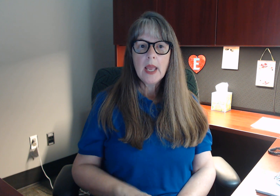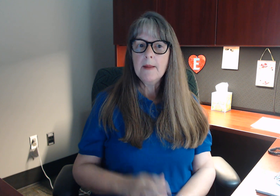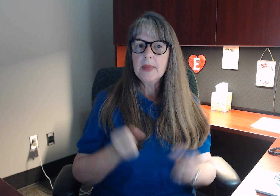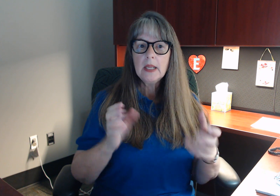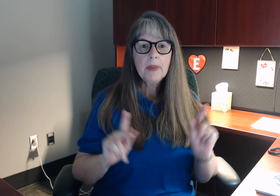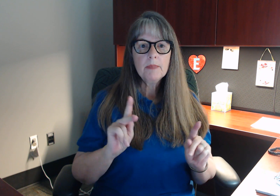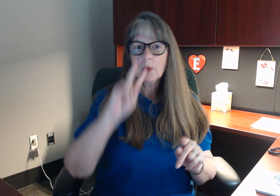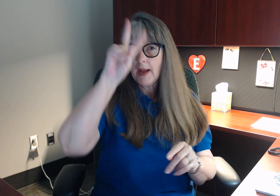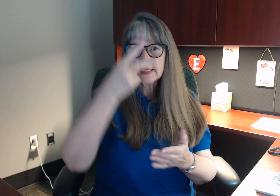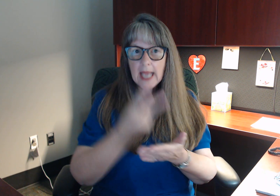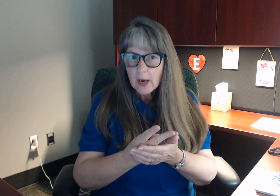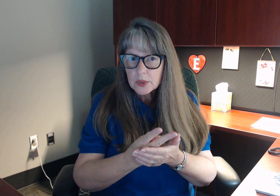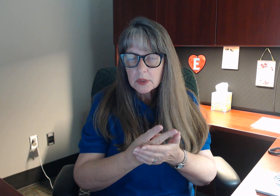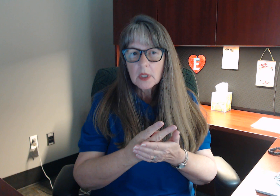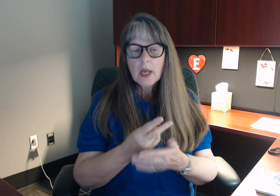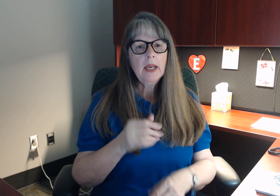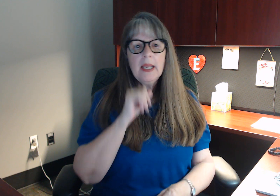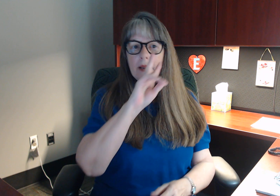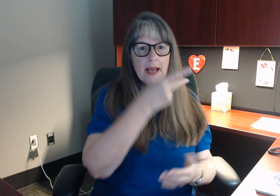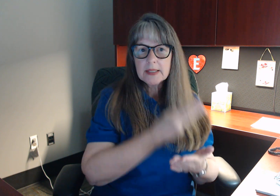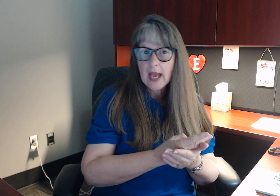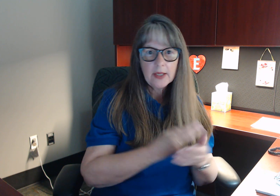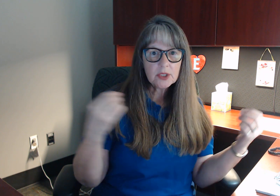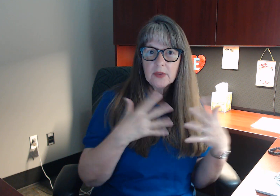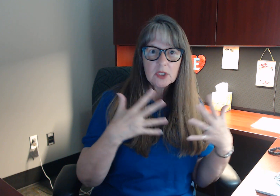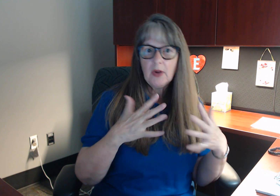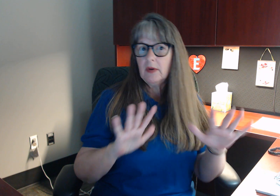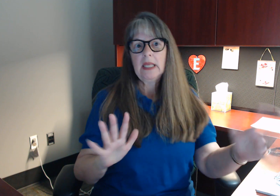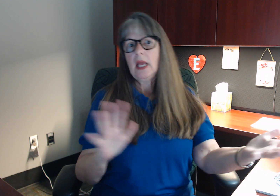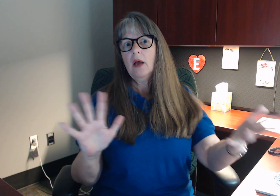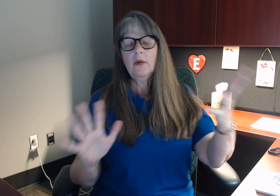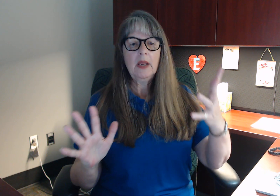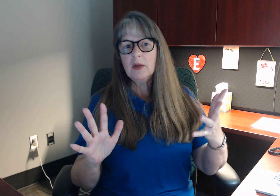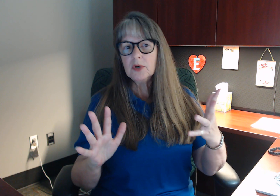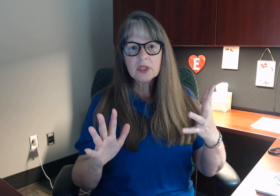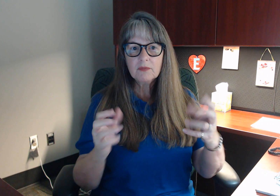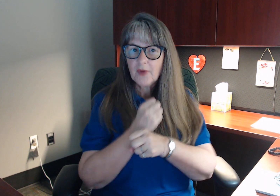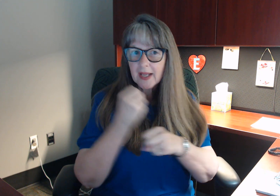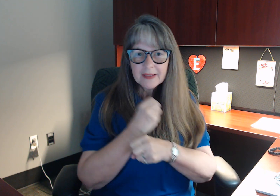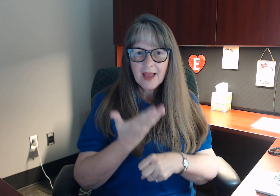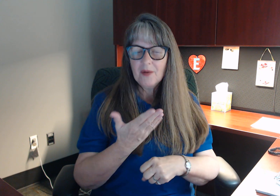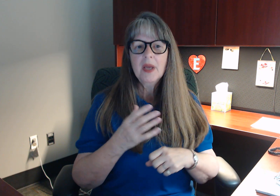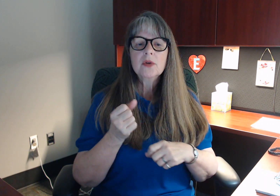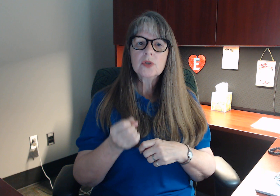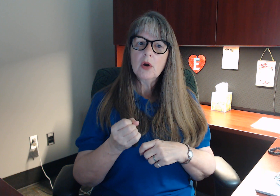And many people will pass out, and he didn't pass out. He just had this fear. He's like, oh no, and he would just fight them. So